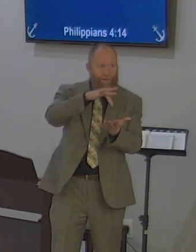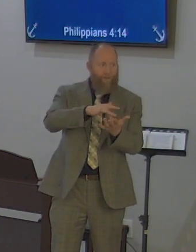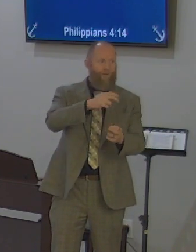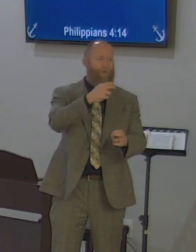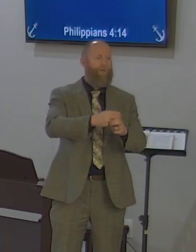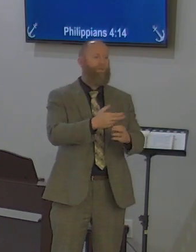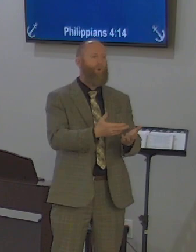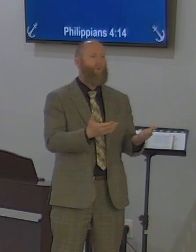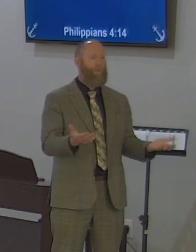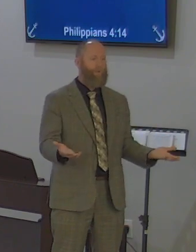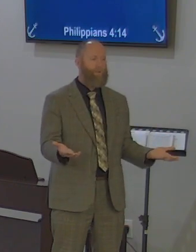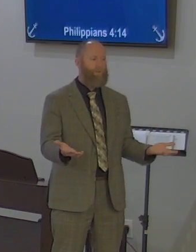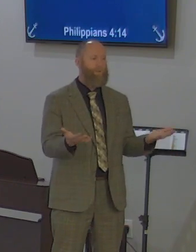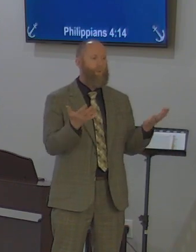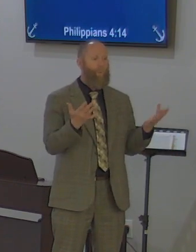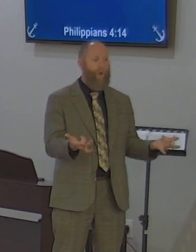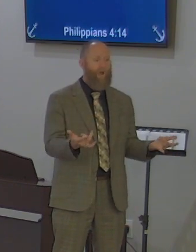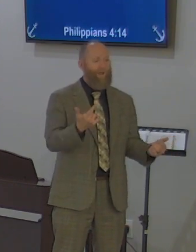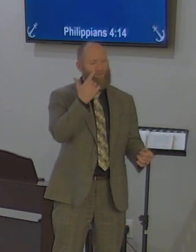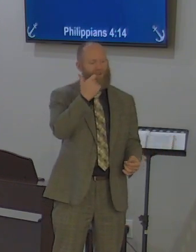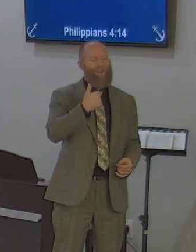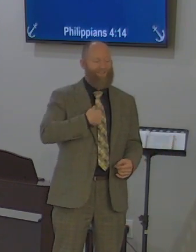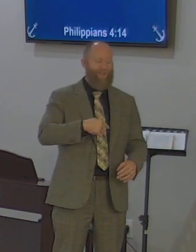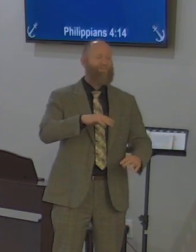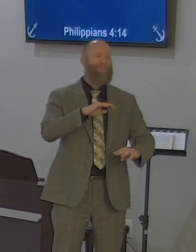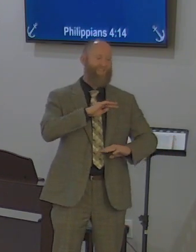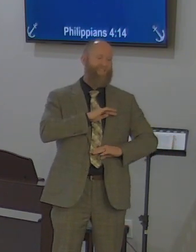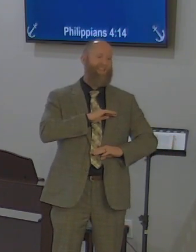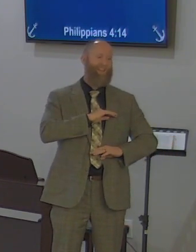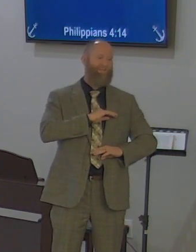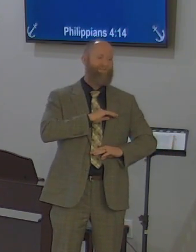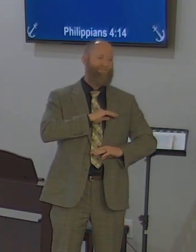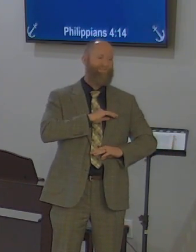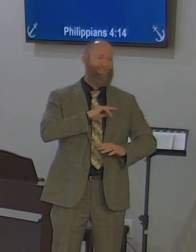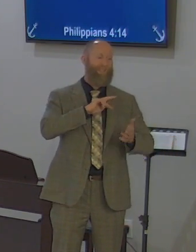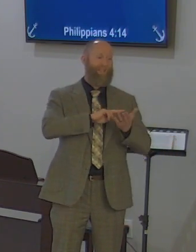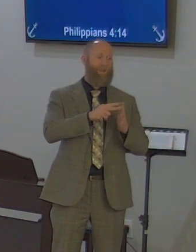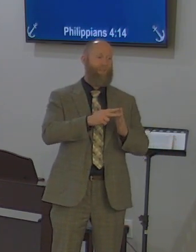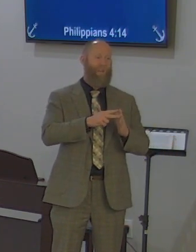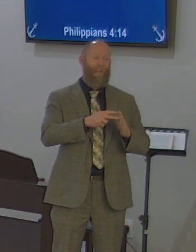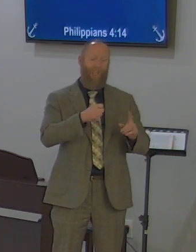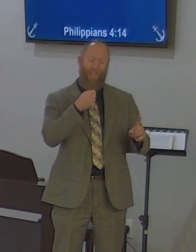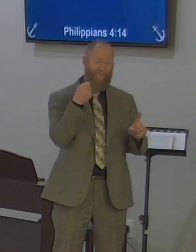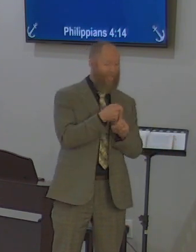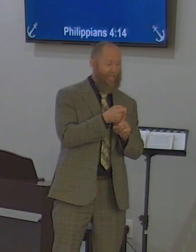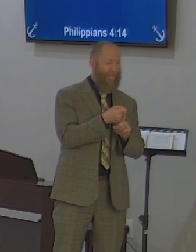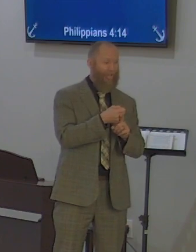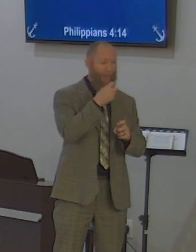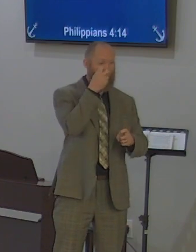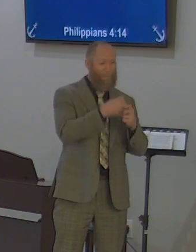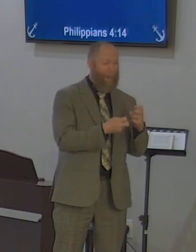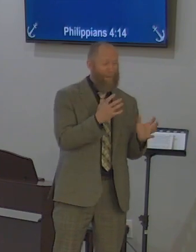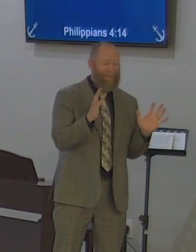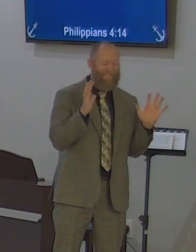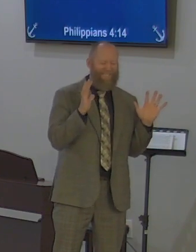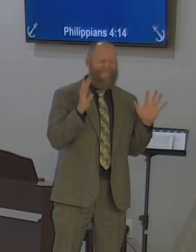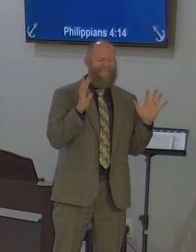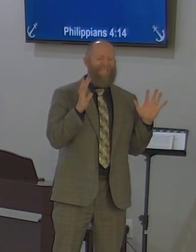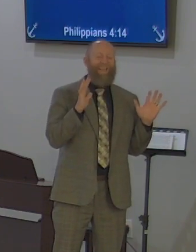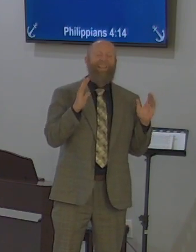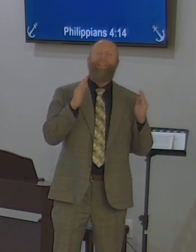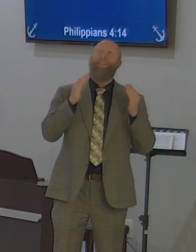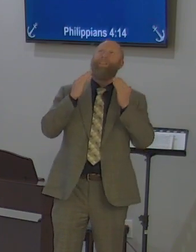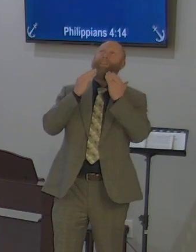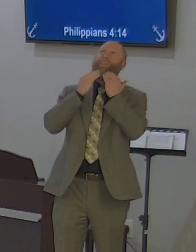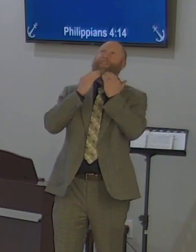difficult. Why? Because contentment begins with gratitude. And that if I can't thank God for things in my